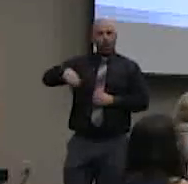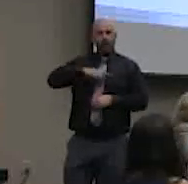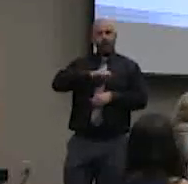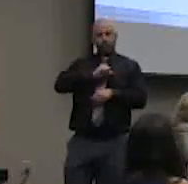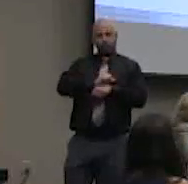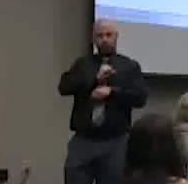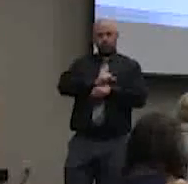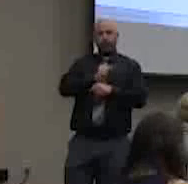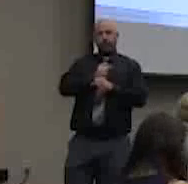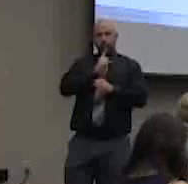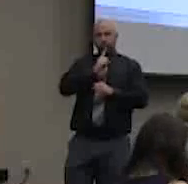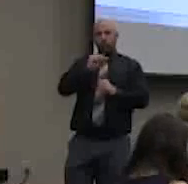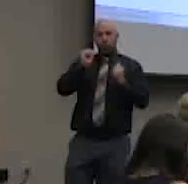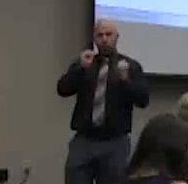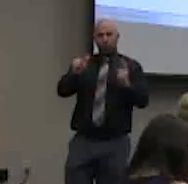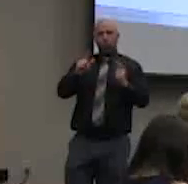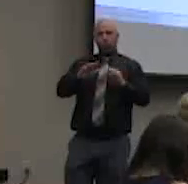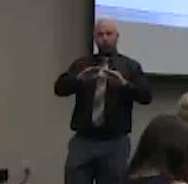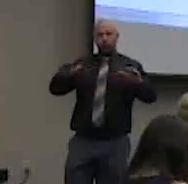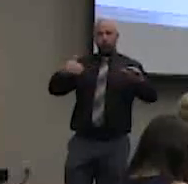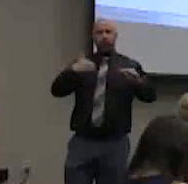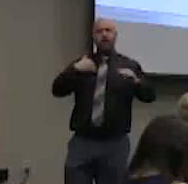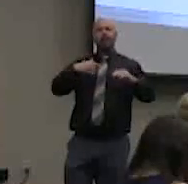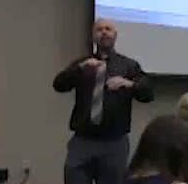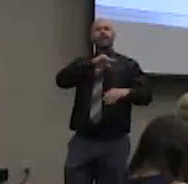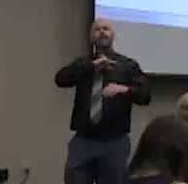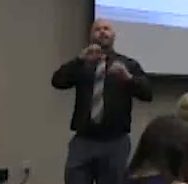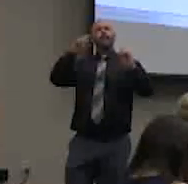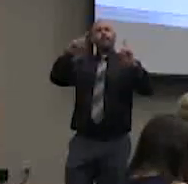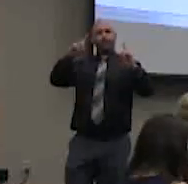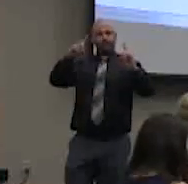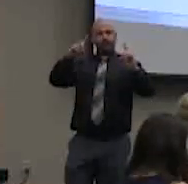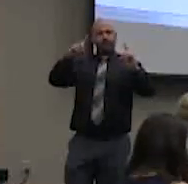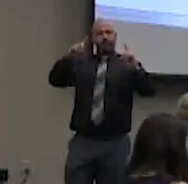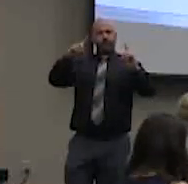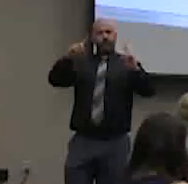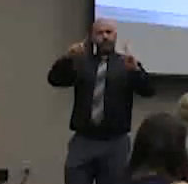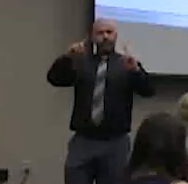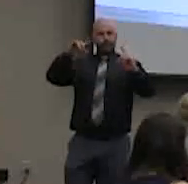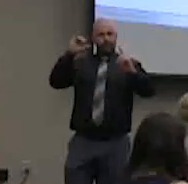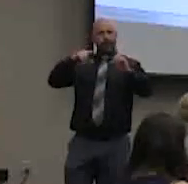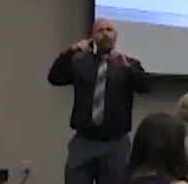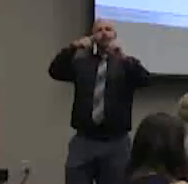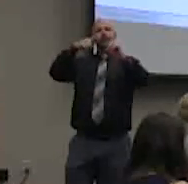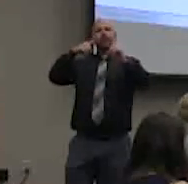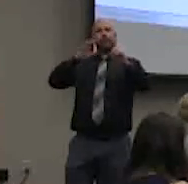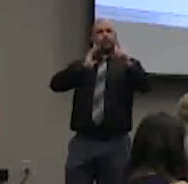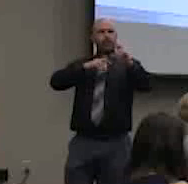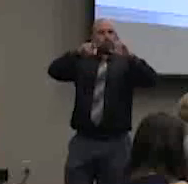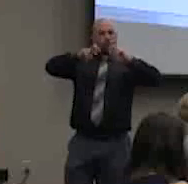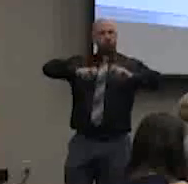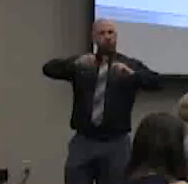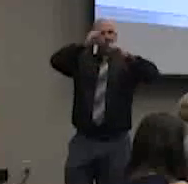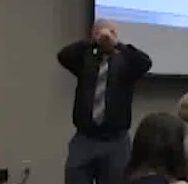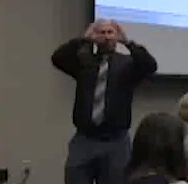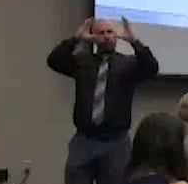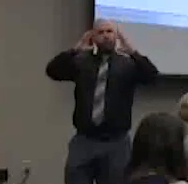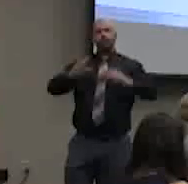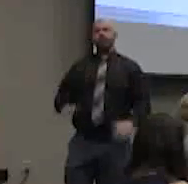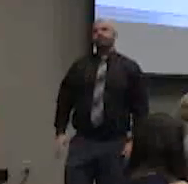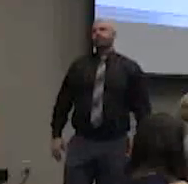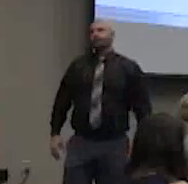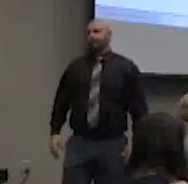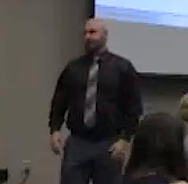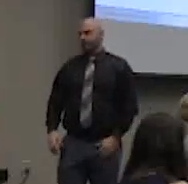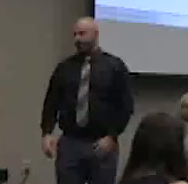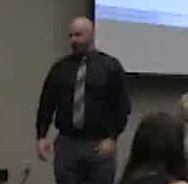opportunity to a quality education. So that's what we're looking at. That's our vision. Thank you. And so, Sarimpa, thank you